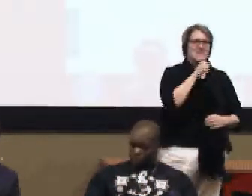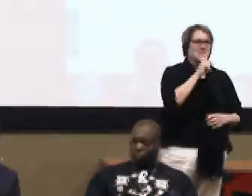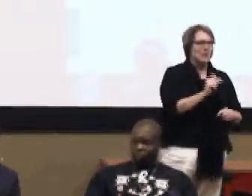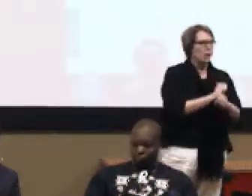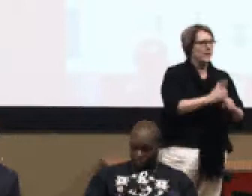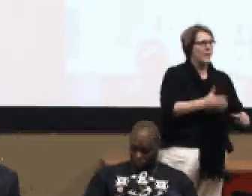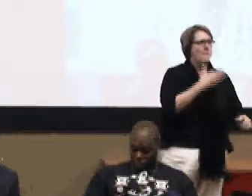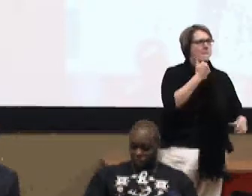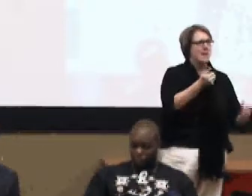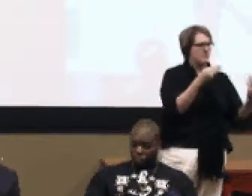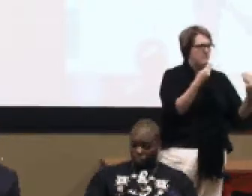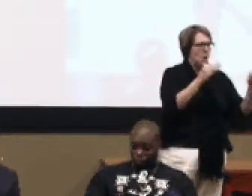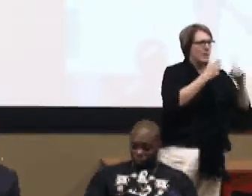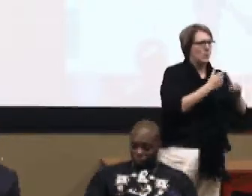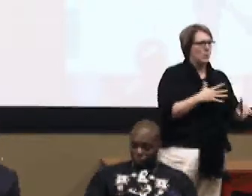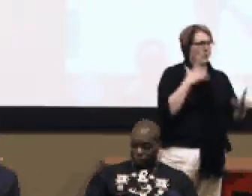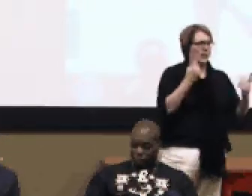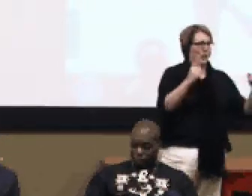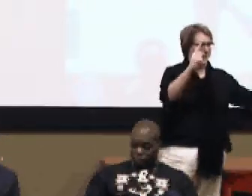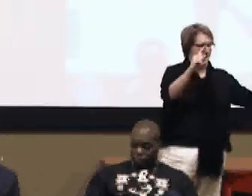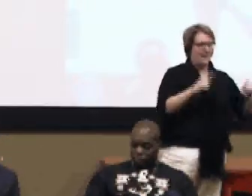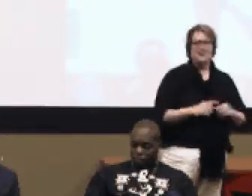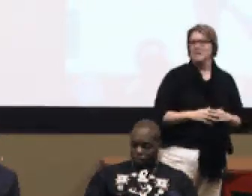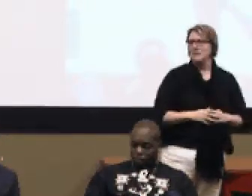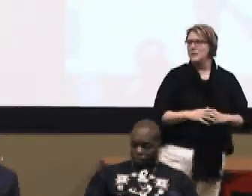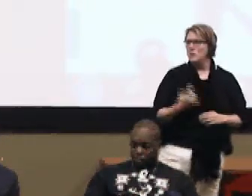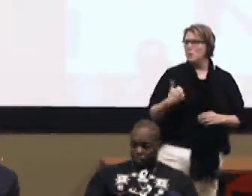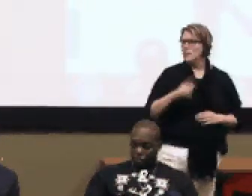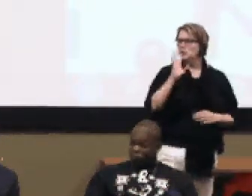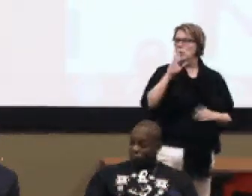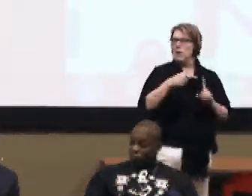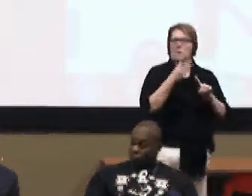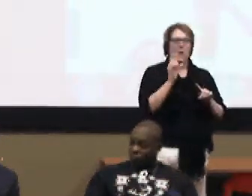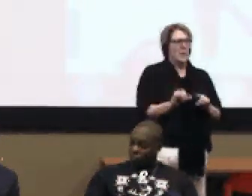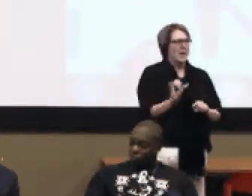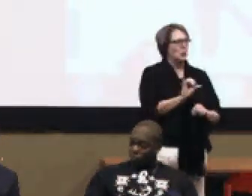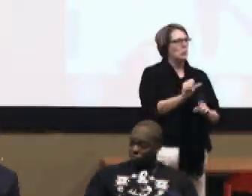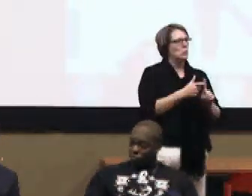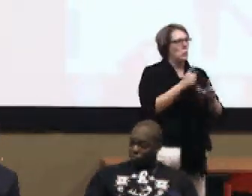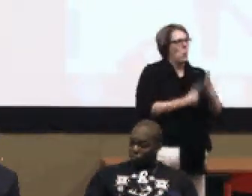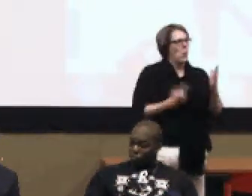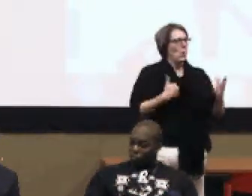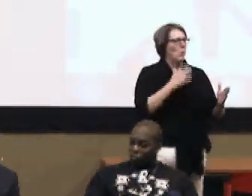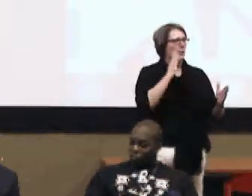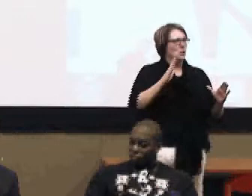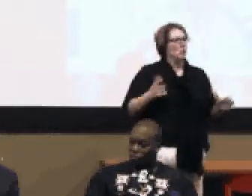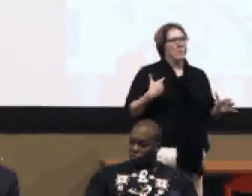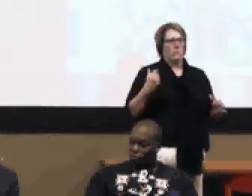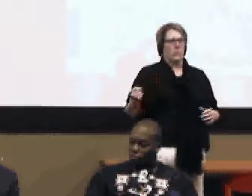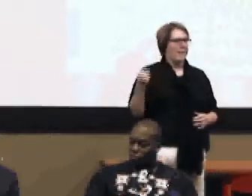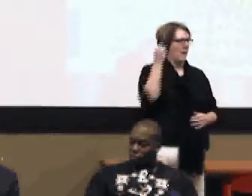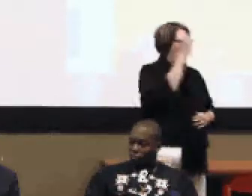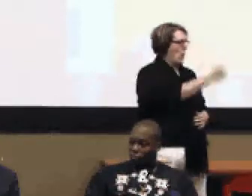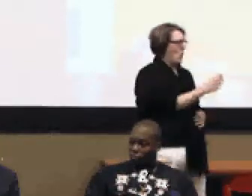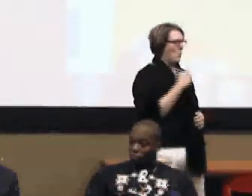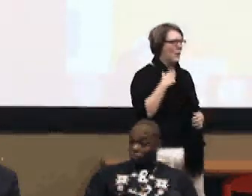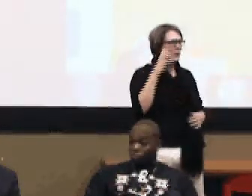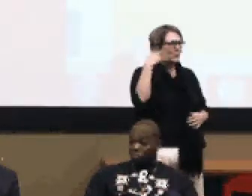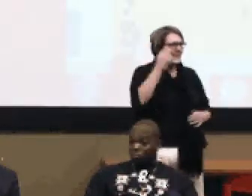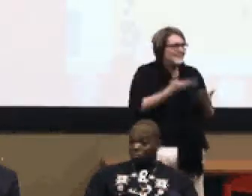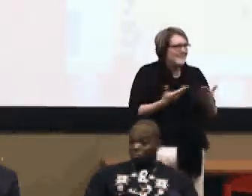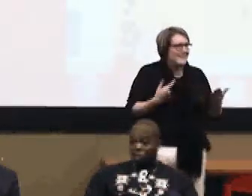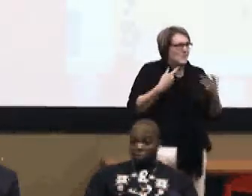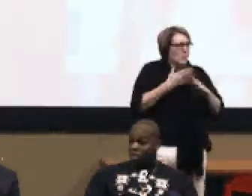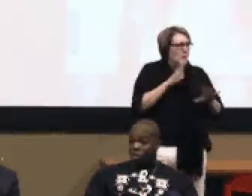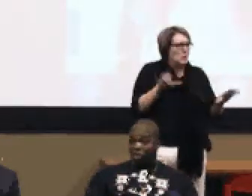the best marketing we could get. And we talk about that too. We're like, okay, so what would we do if we got on? Like, what crazy shit would we do on this